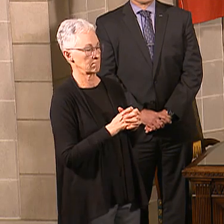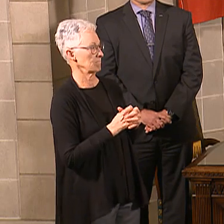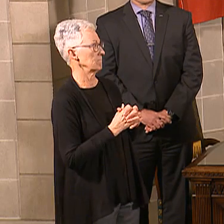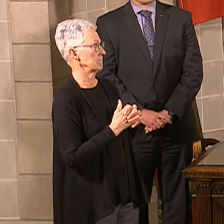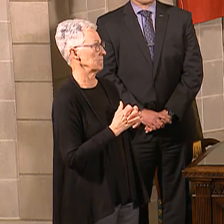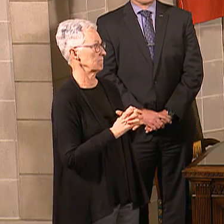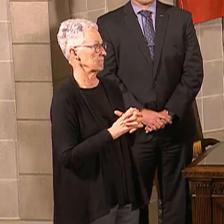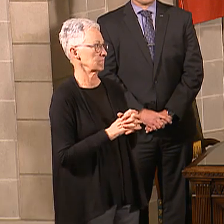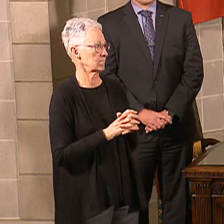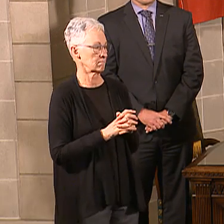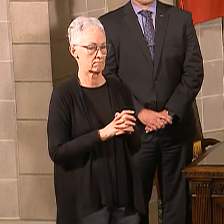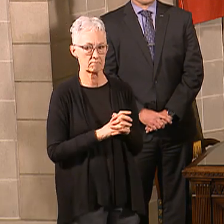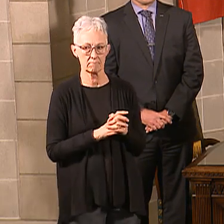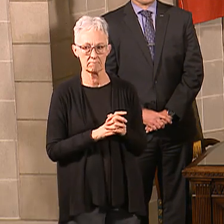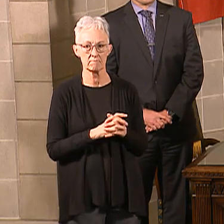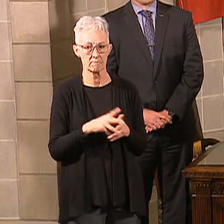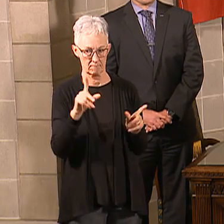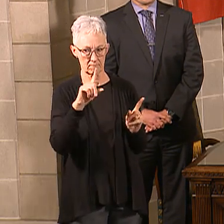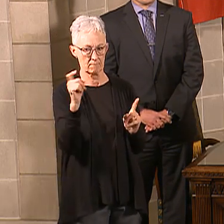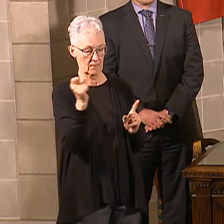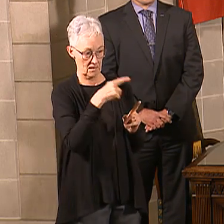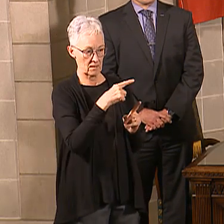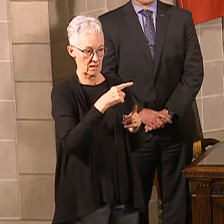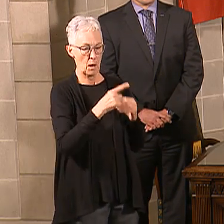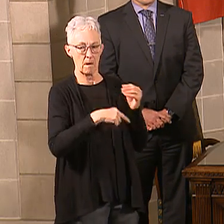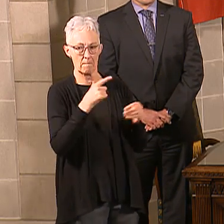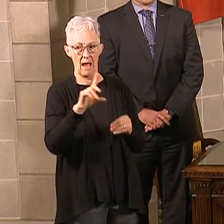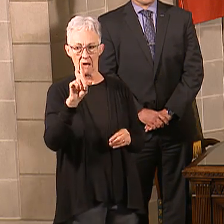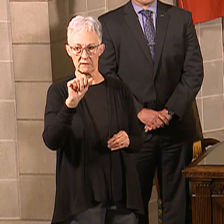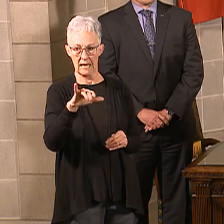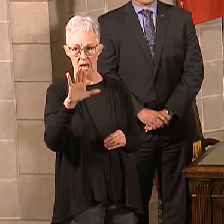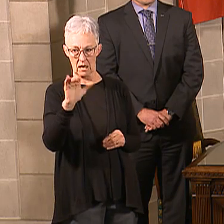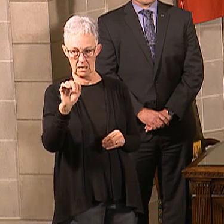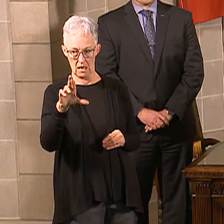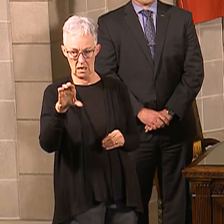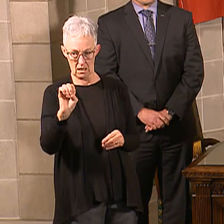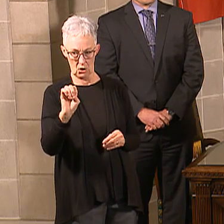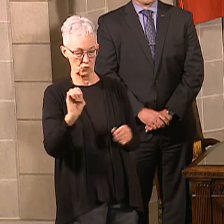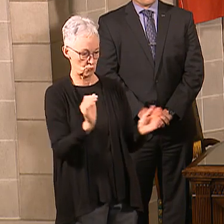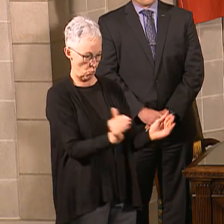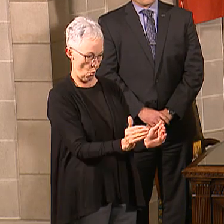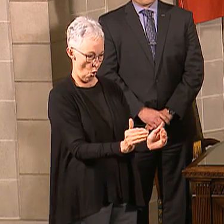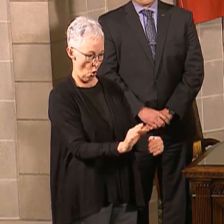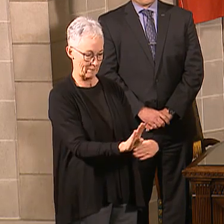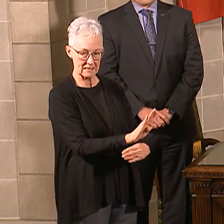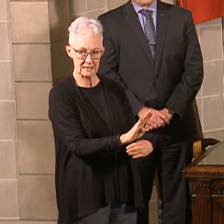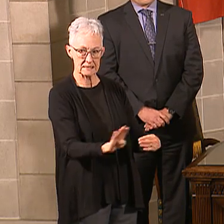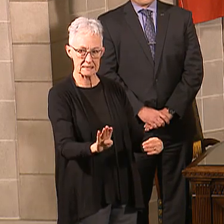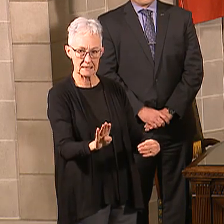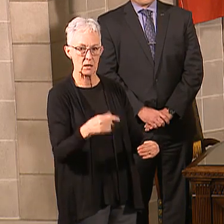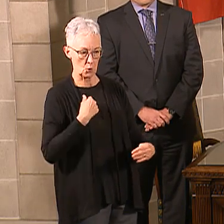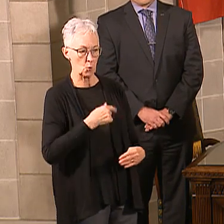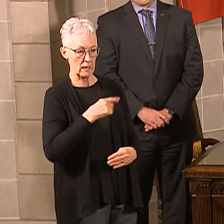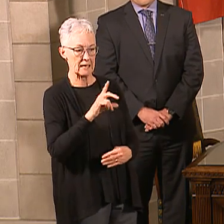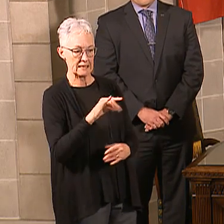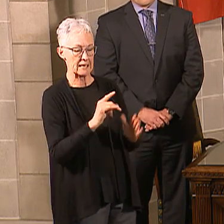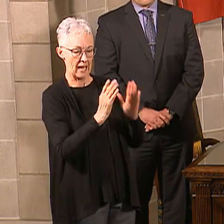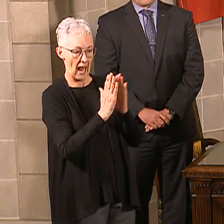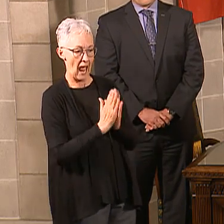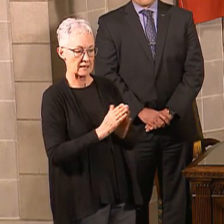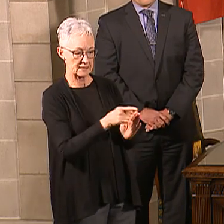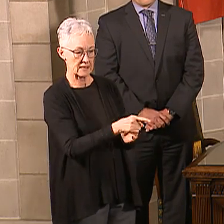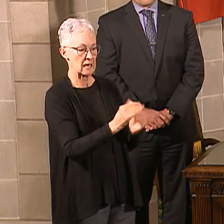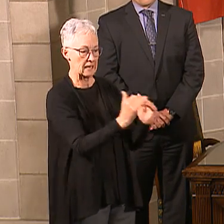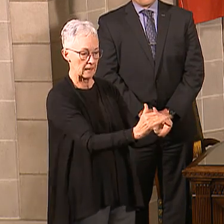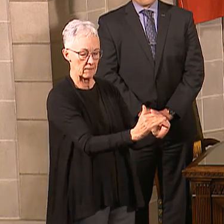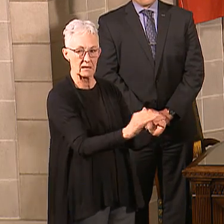seeing? So again, daycares are small businesses. Again, we've issued guidance limiting what they can do, and I would ask them to take a look at the same